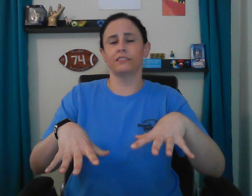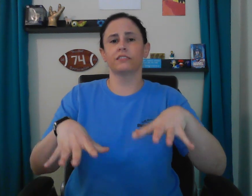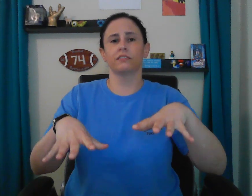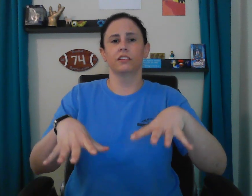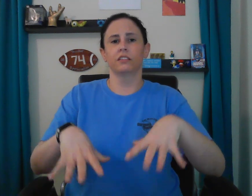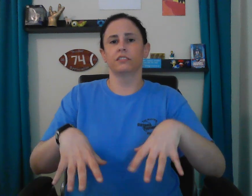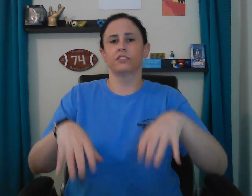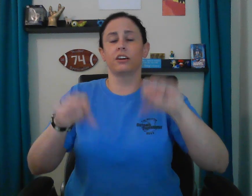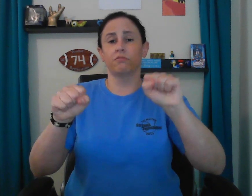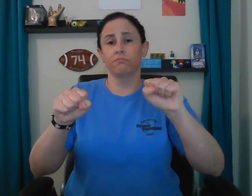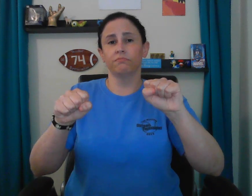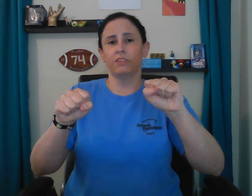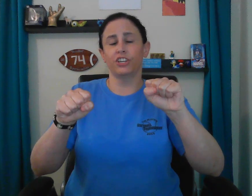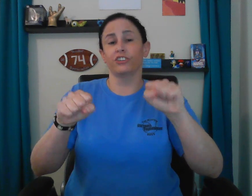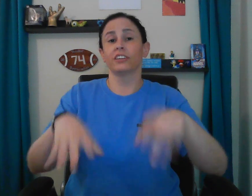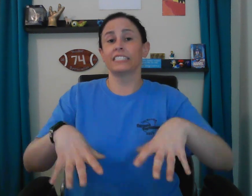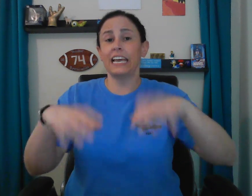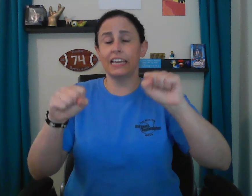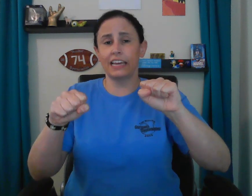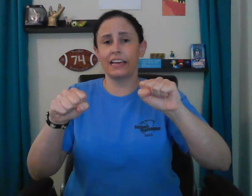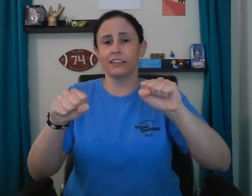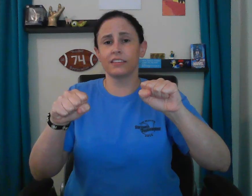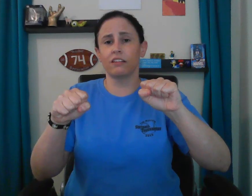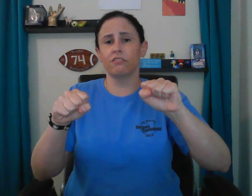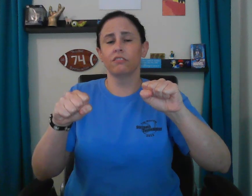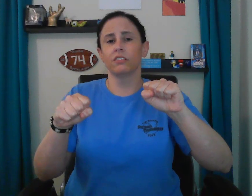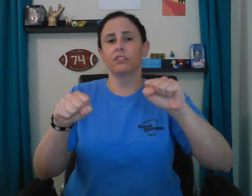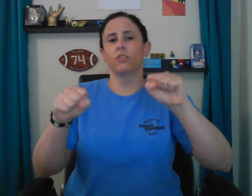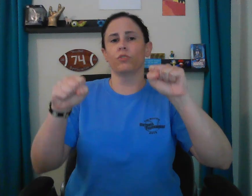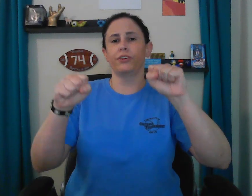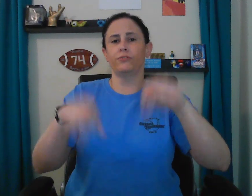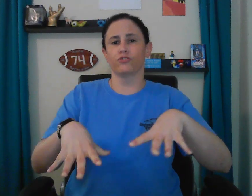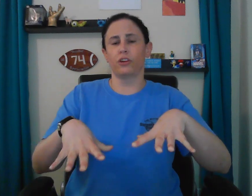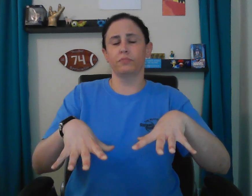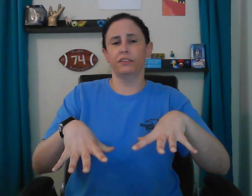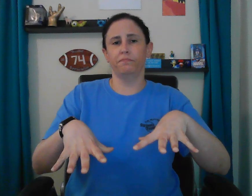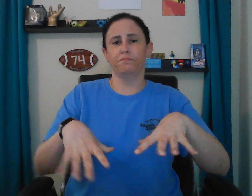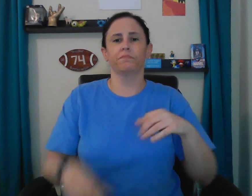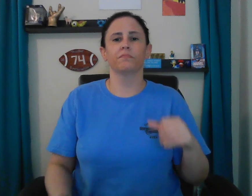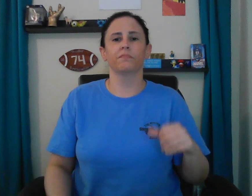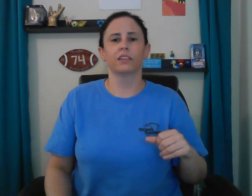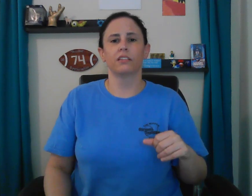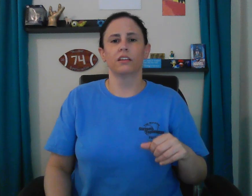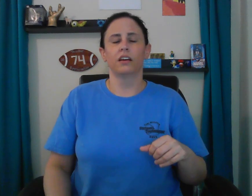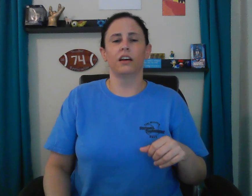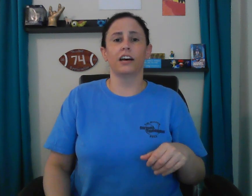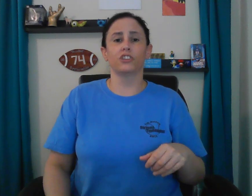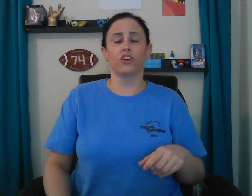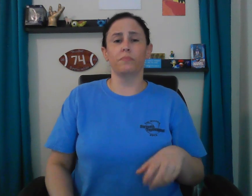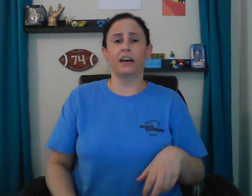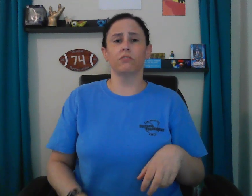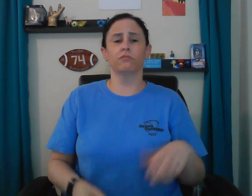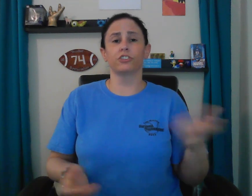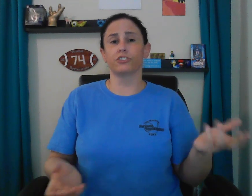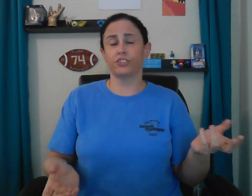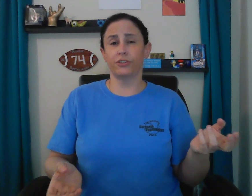class. So you're taking ASL or you dropped it. Drop out, there's two